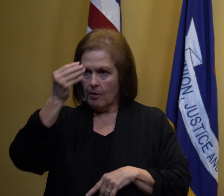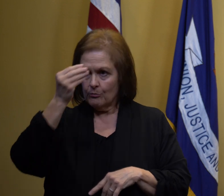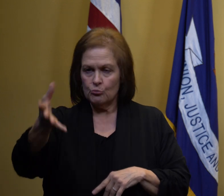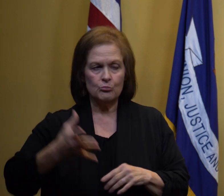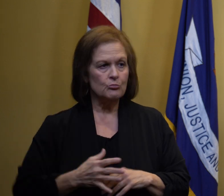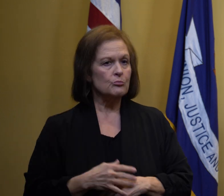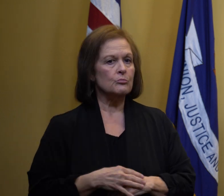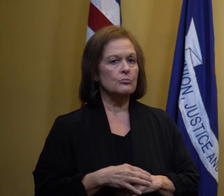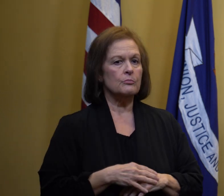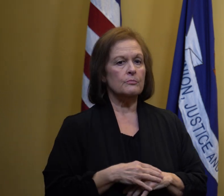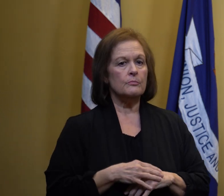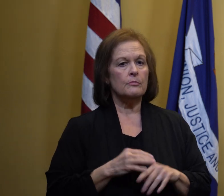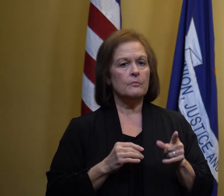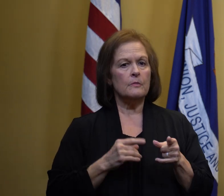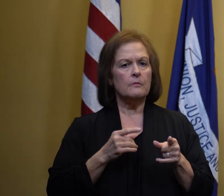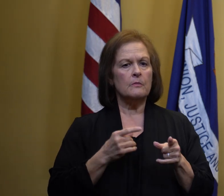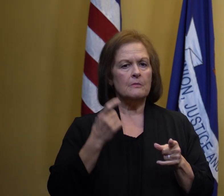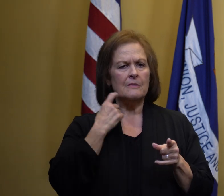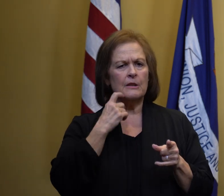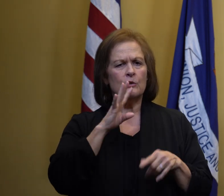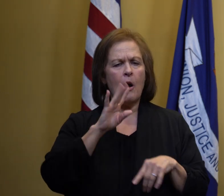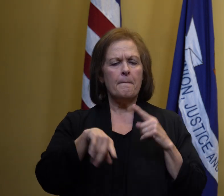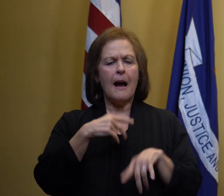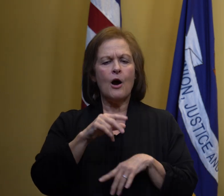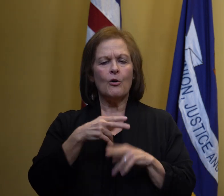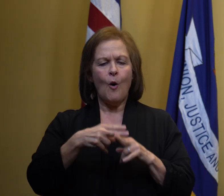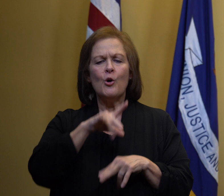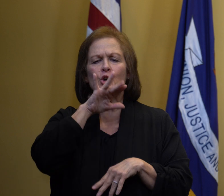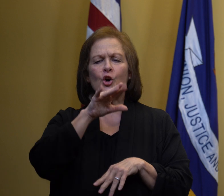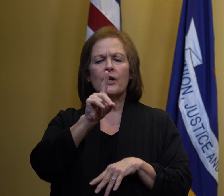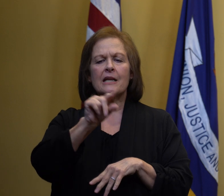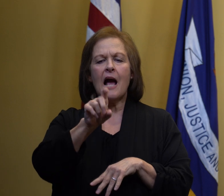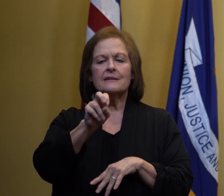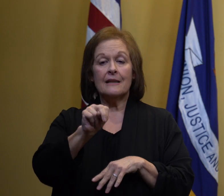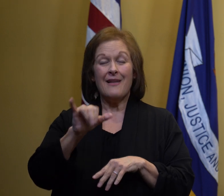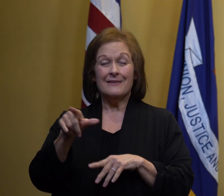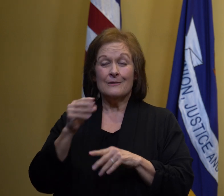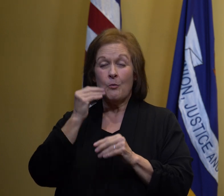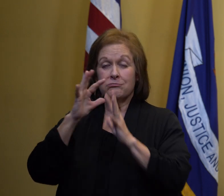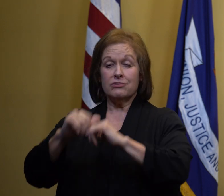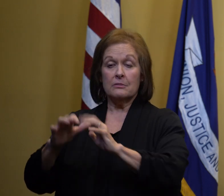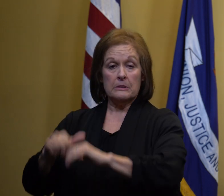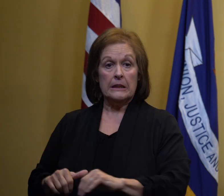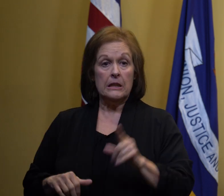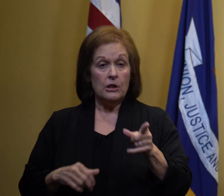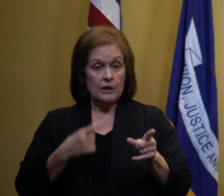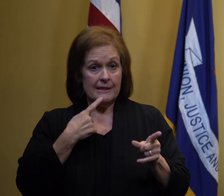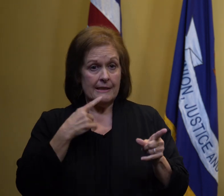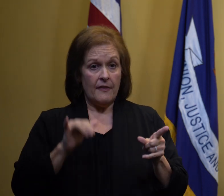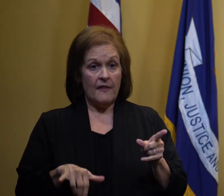WWL. Hi, good morning, Mayor. Just piggybacking off of the Dirty Dozen, you all mentioned that you've, of course, identified this dozen of